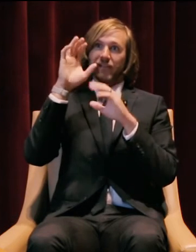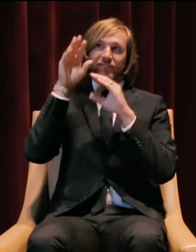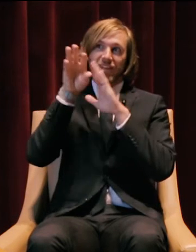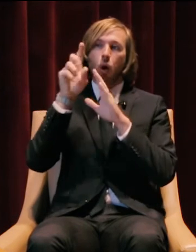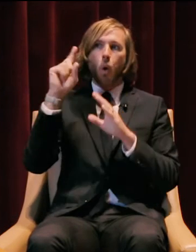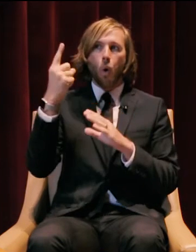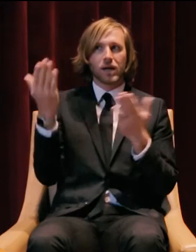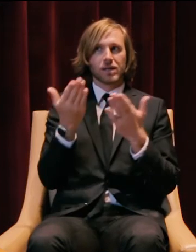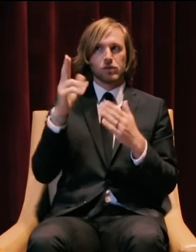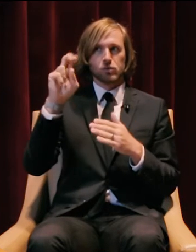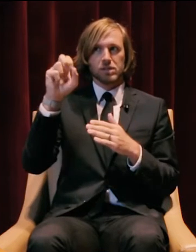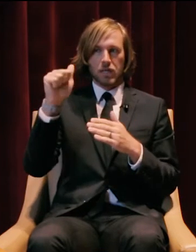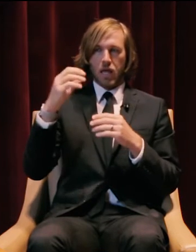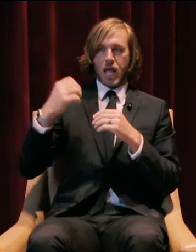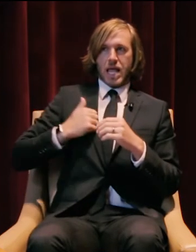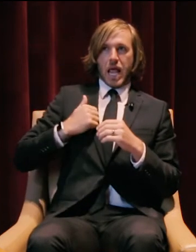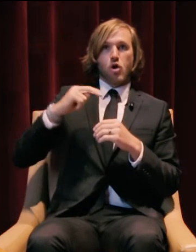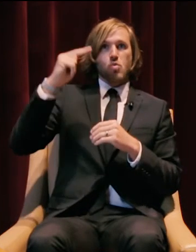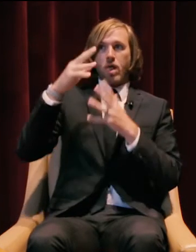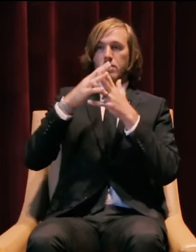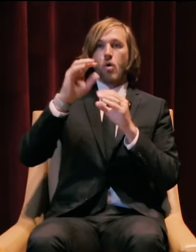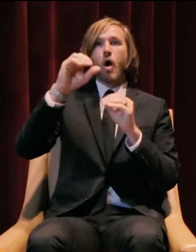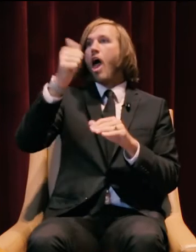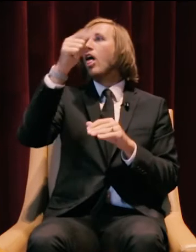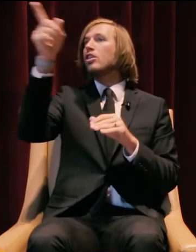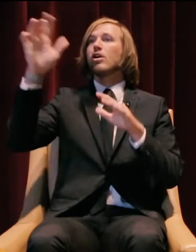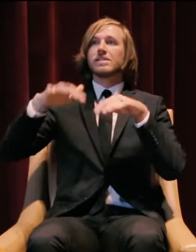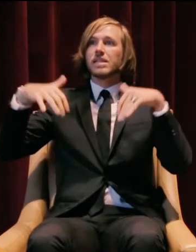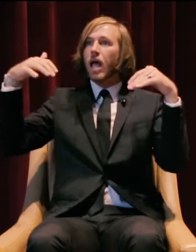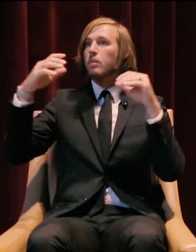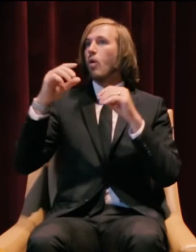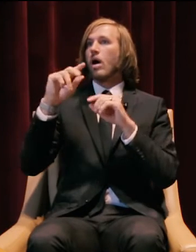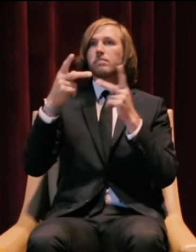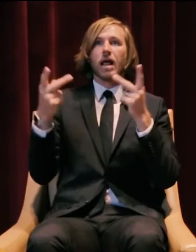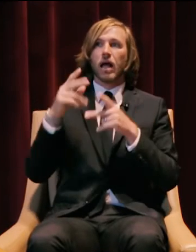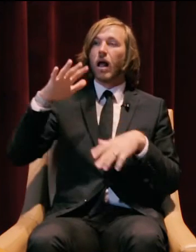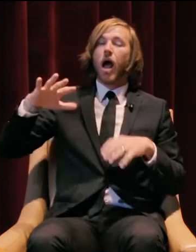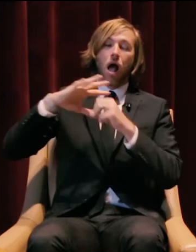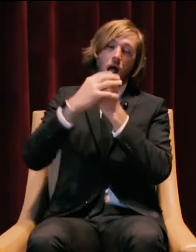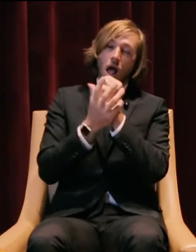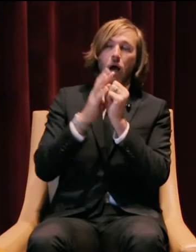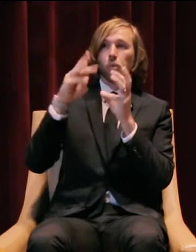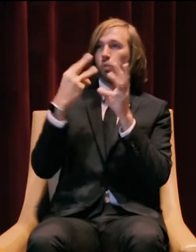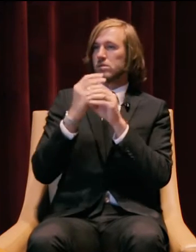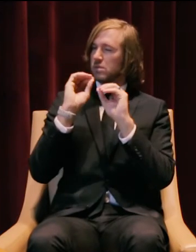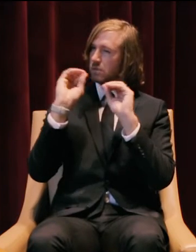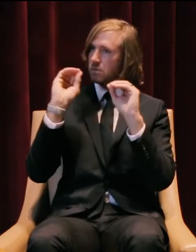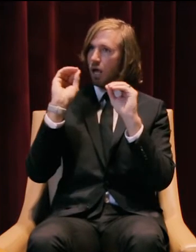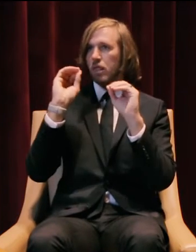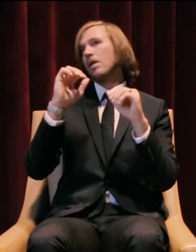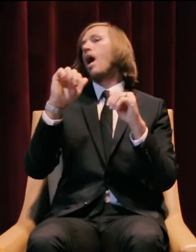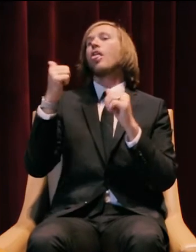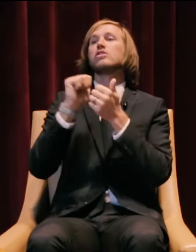shown in the US and Canada, North America. No other arena or stadium or venue around the world or any of the